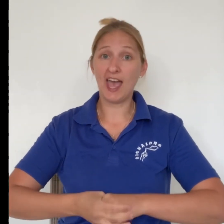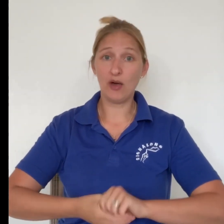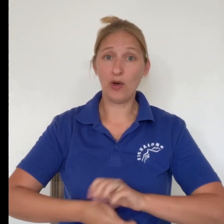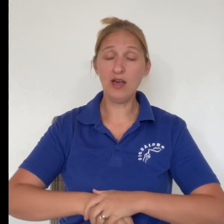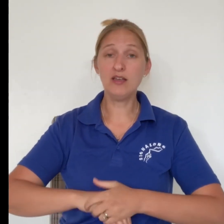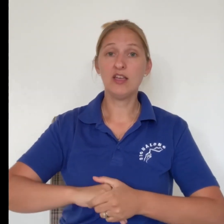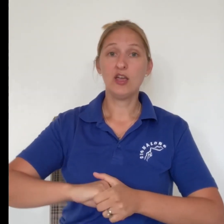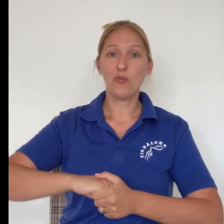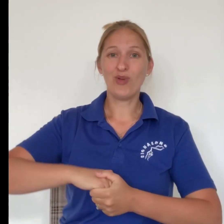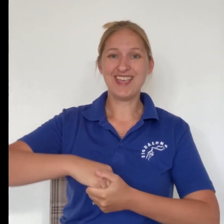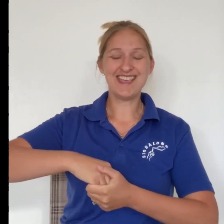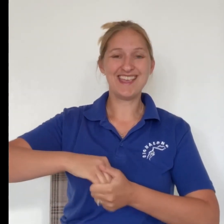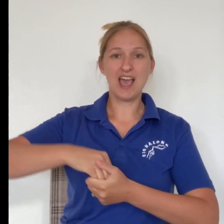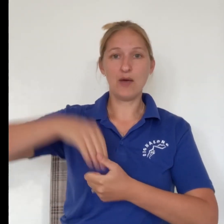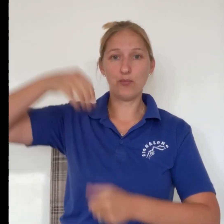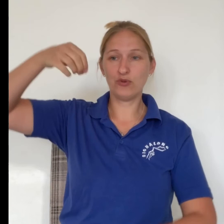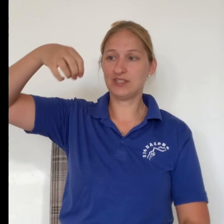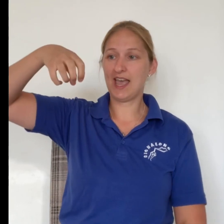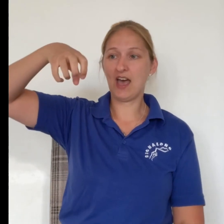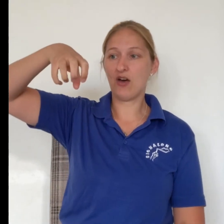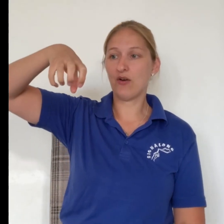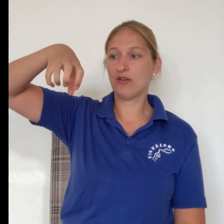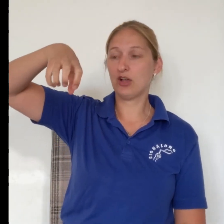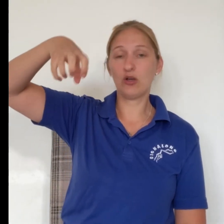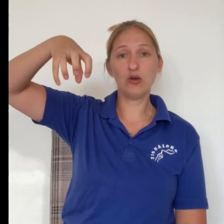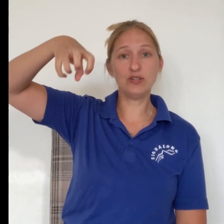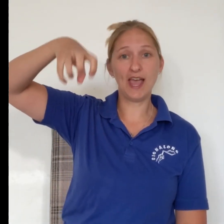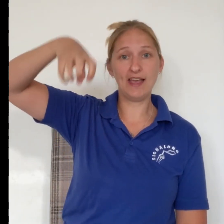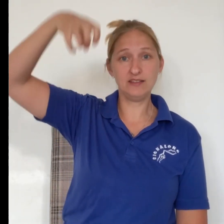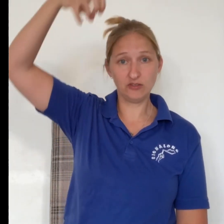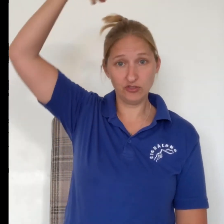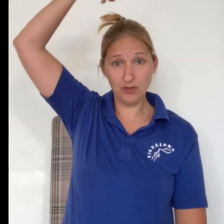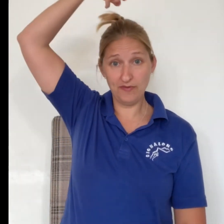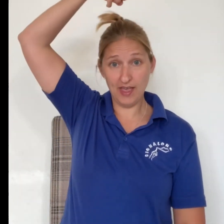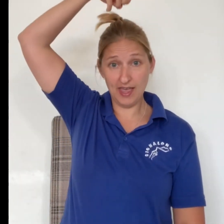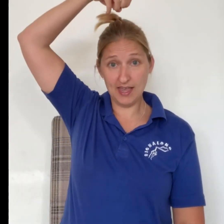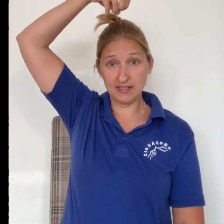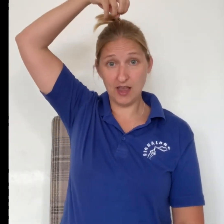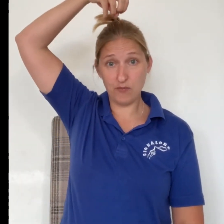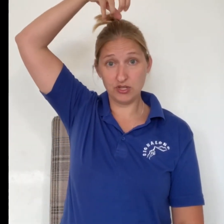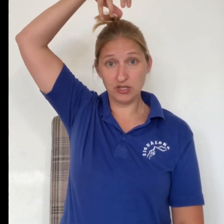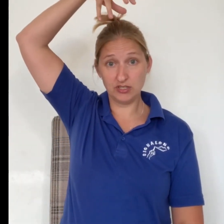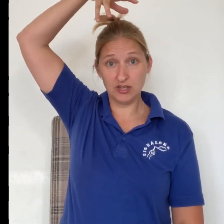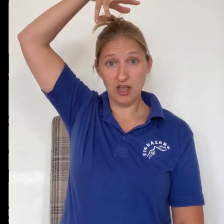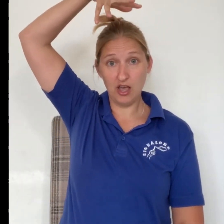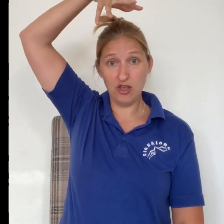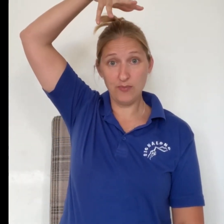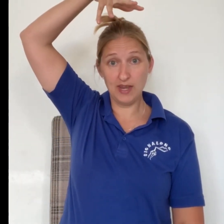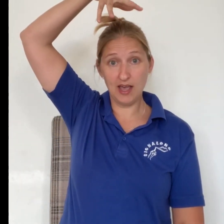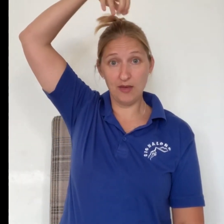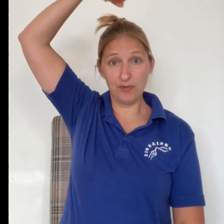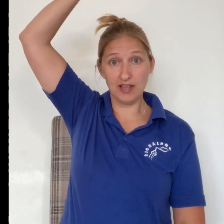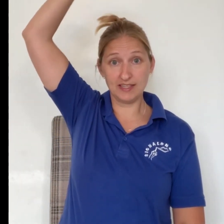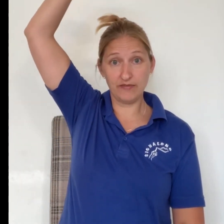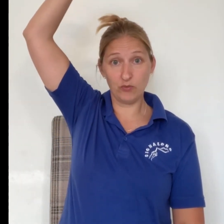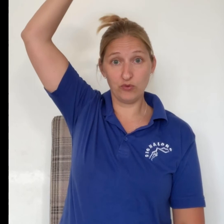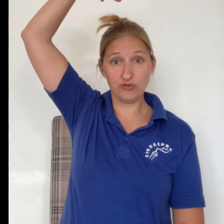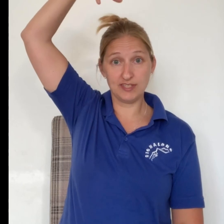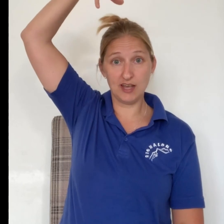shower, we put our clawed hand on top of our head and we just open it up as if the water is coming